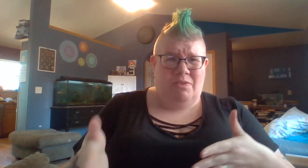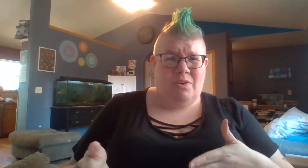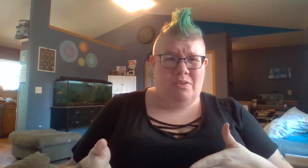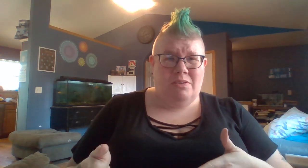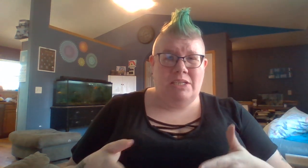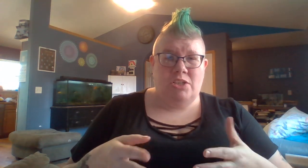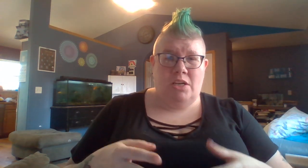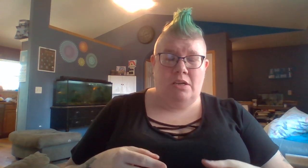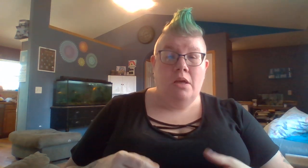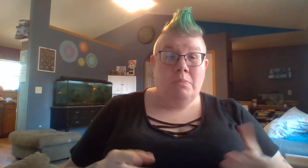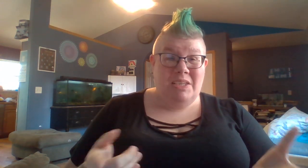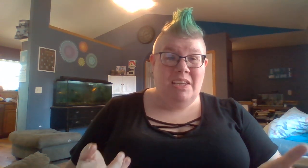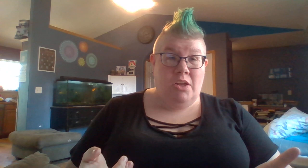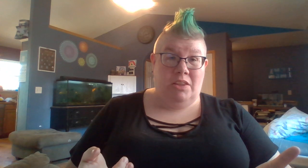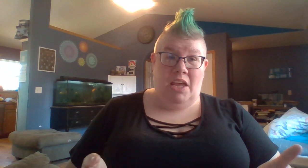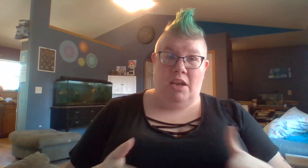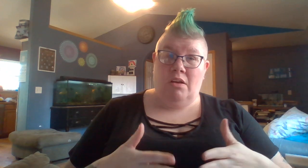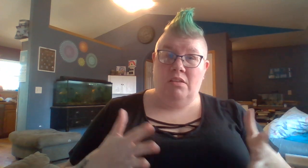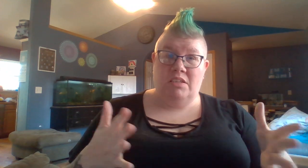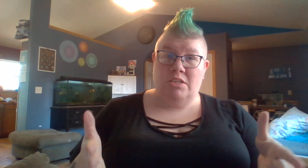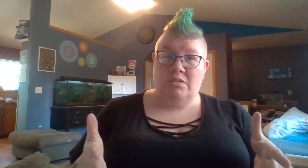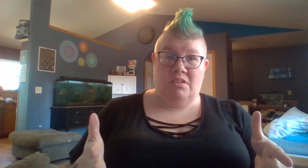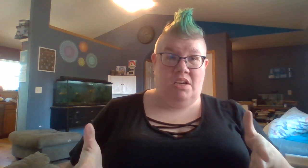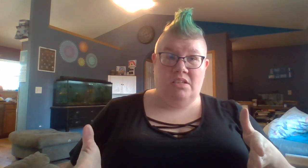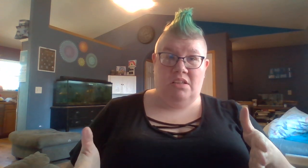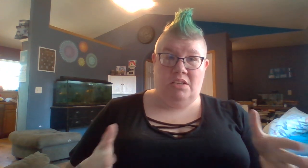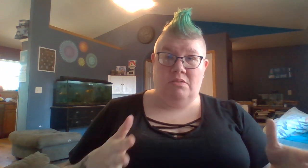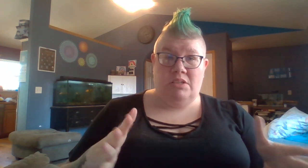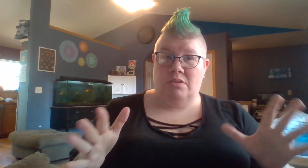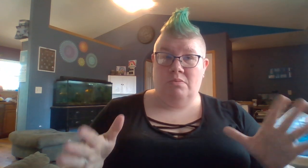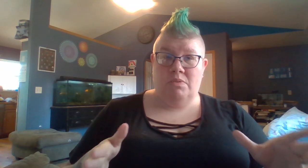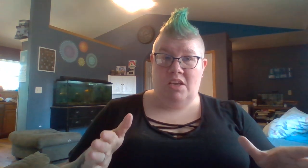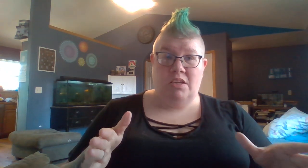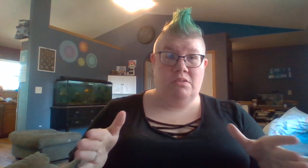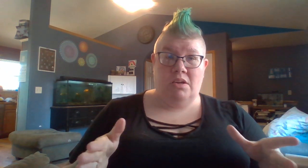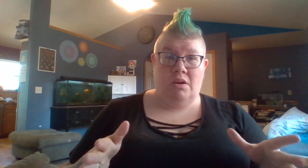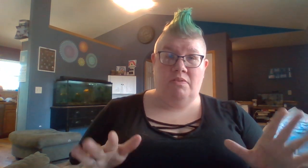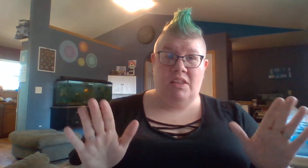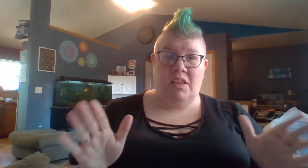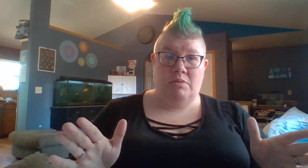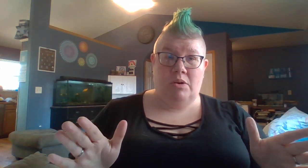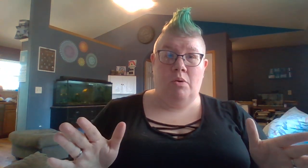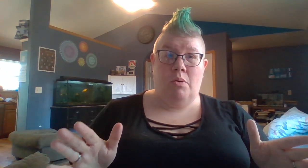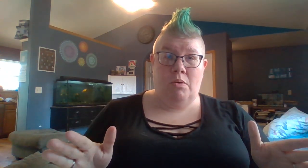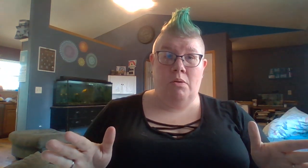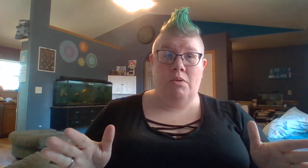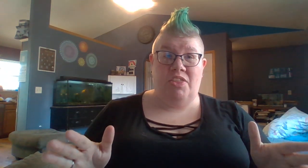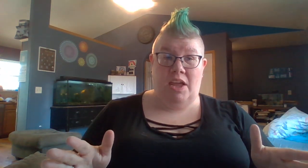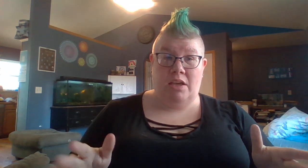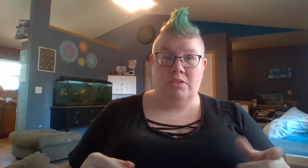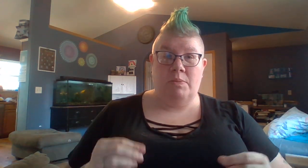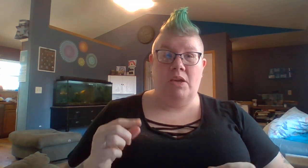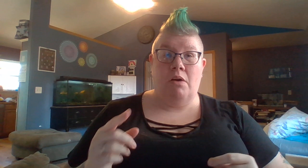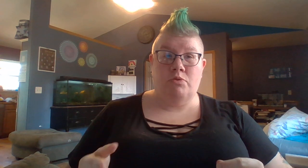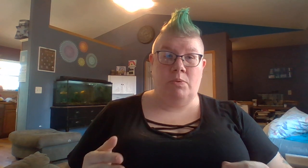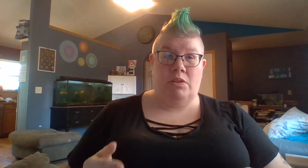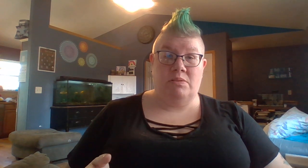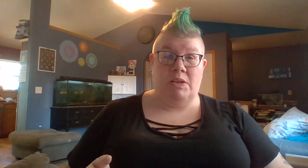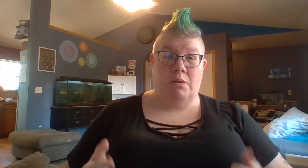you're teaching, particularly online, all of the teachers that had to like do the Zoom thing during COVID, that was a whole thing. So being comfortable in this medium is